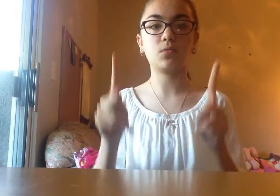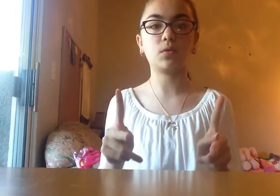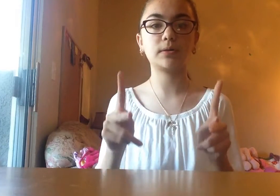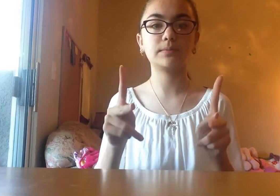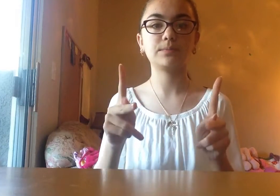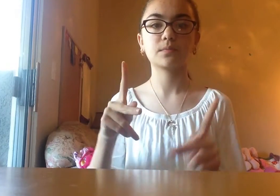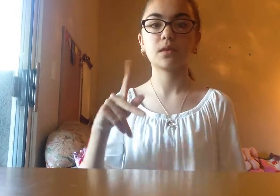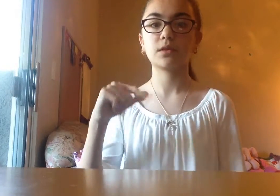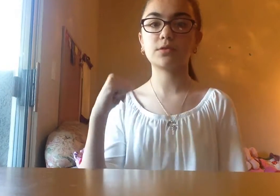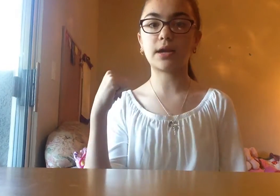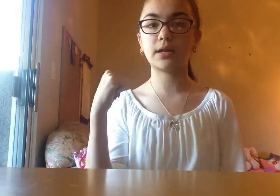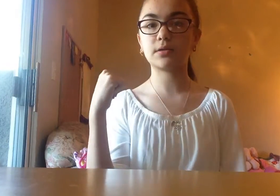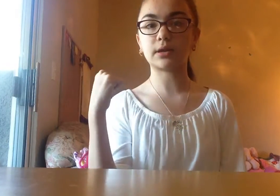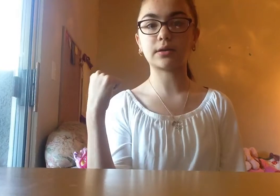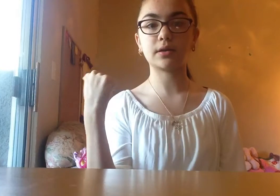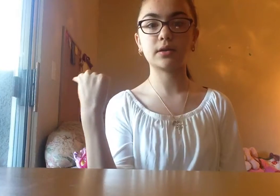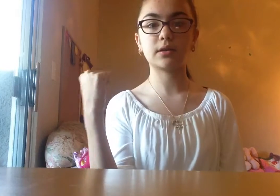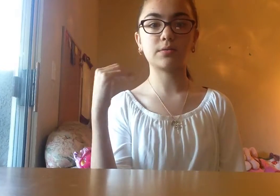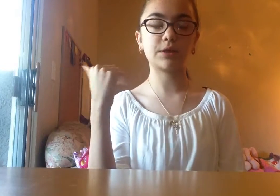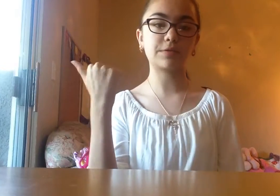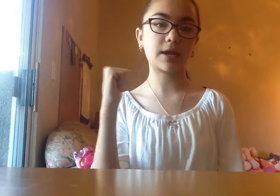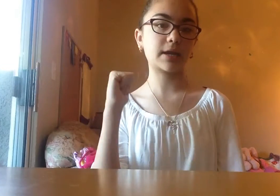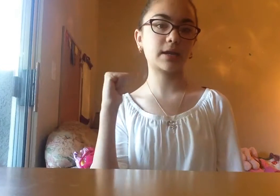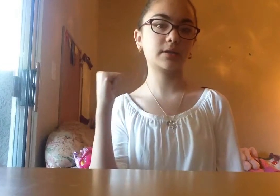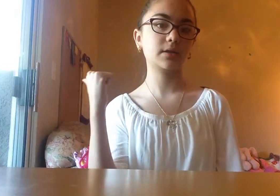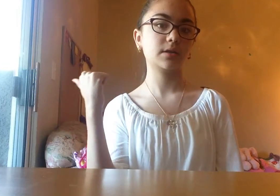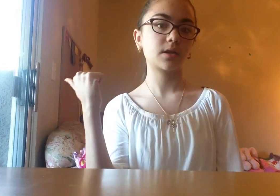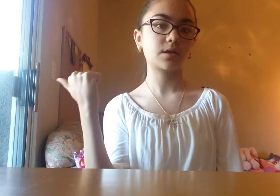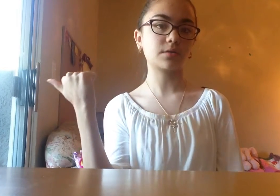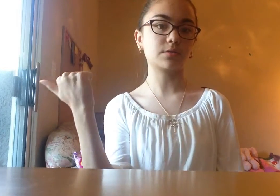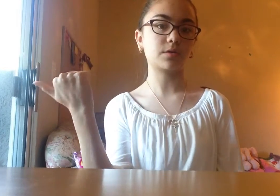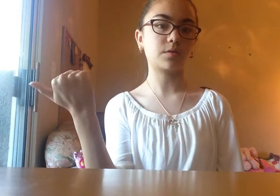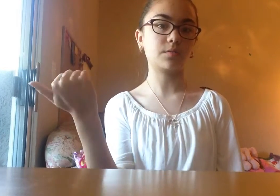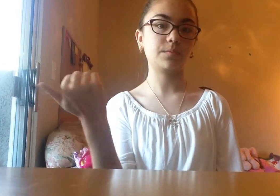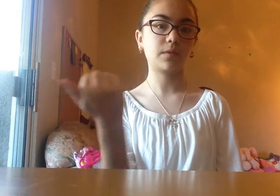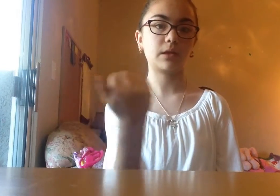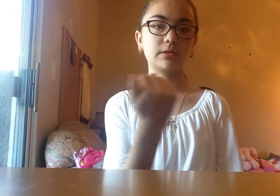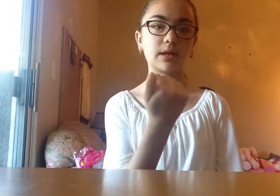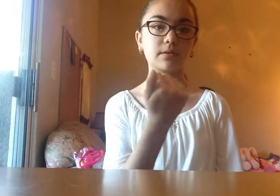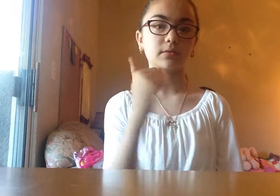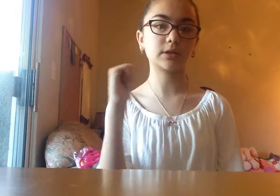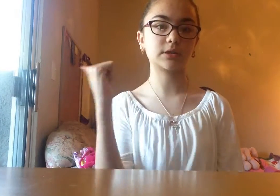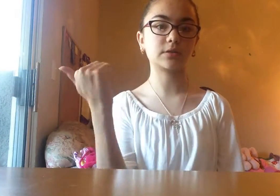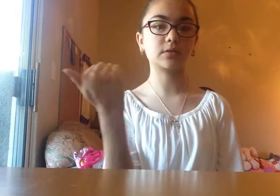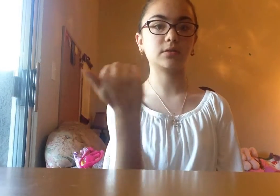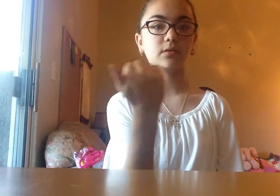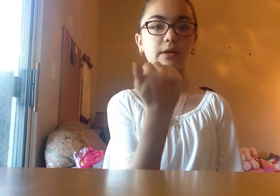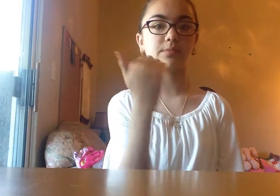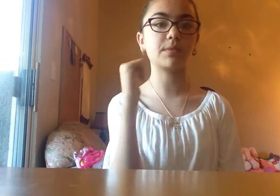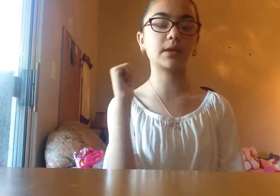anyone. So any goes like this. With your right hand, you go like that. Just like make